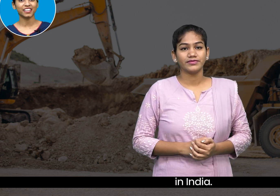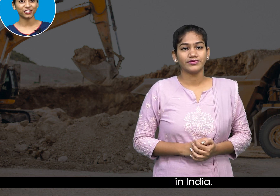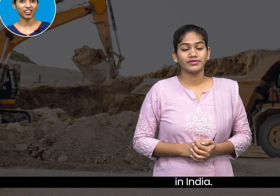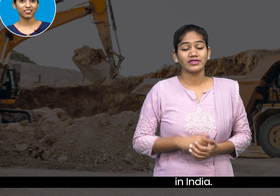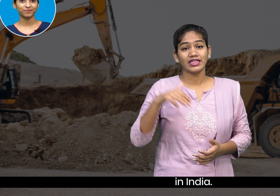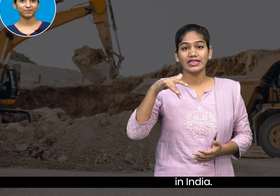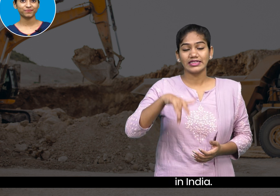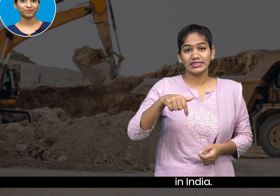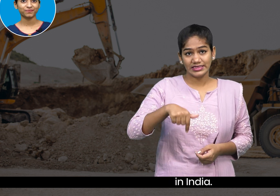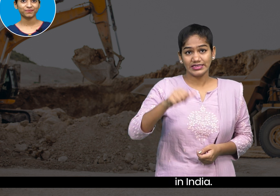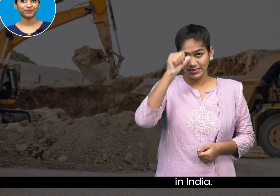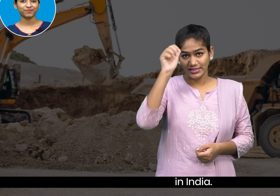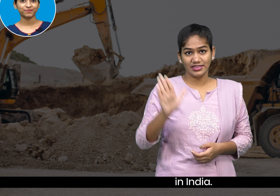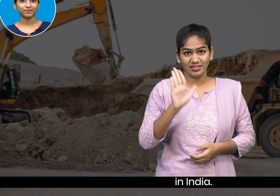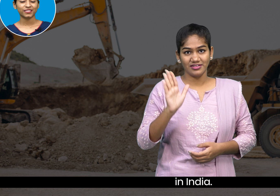In India,